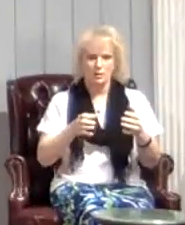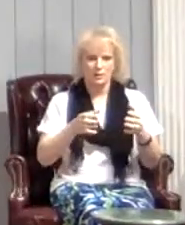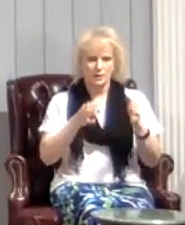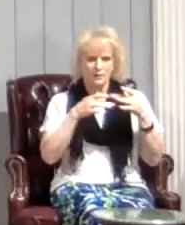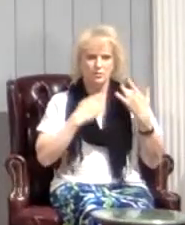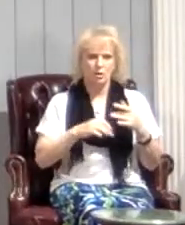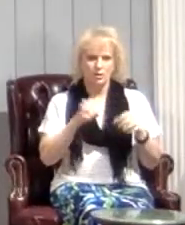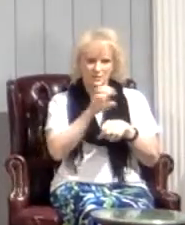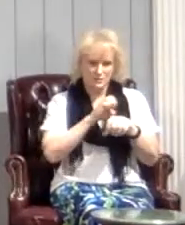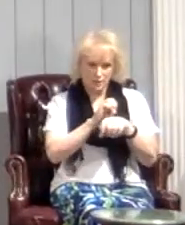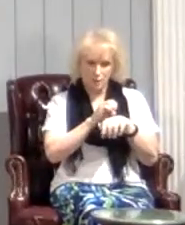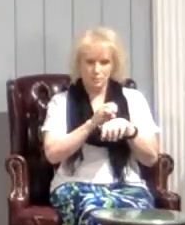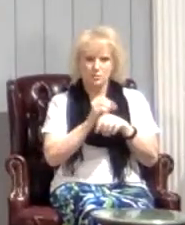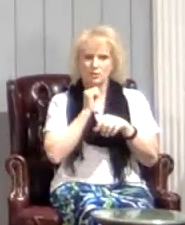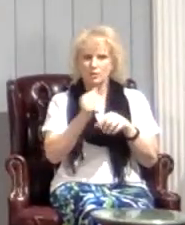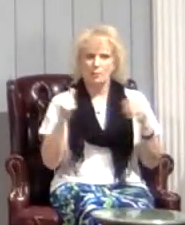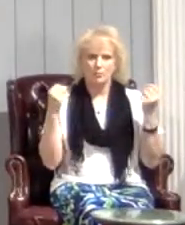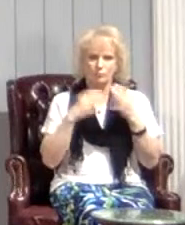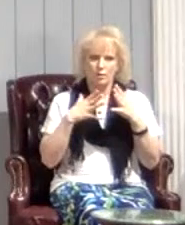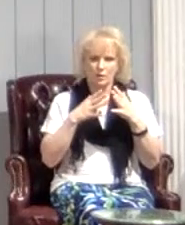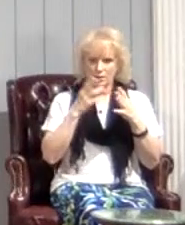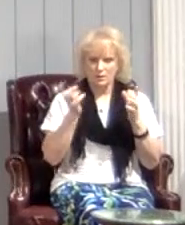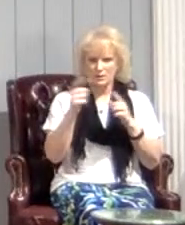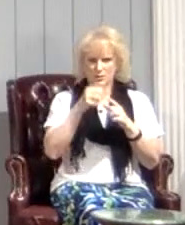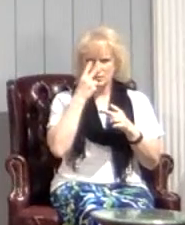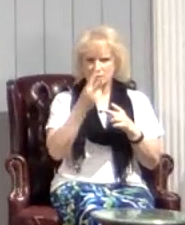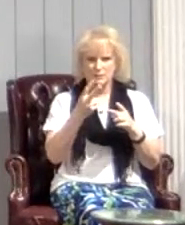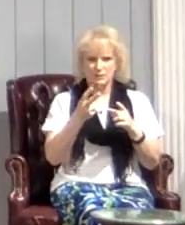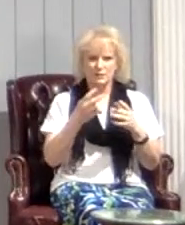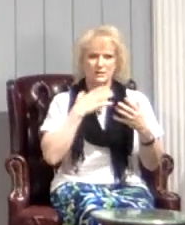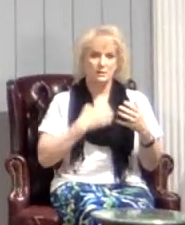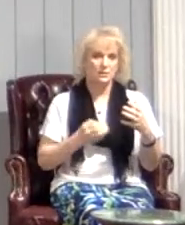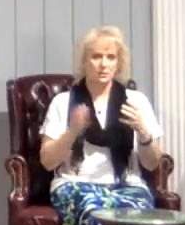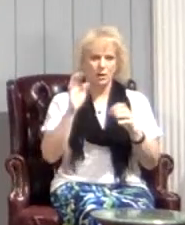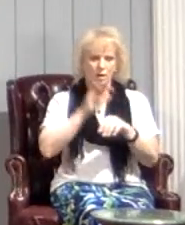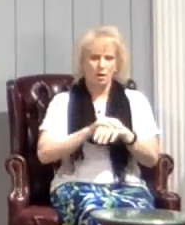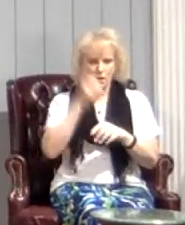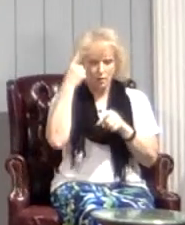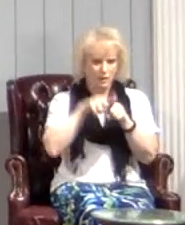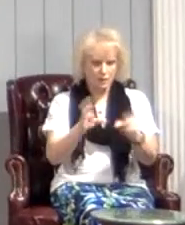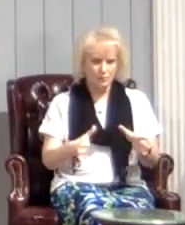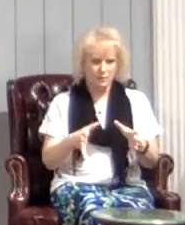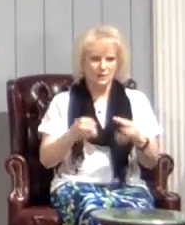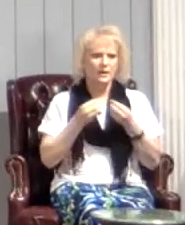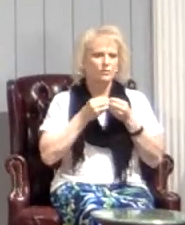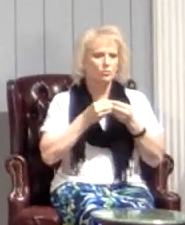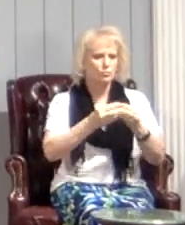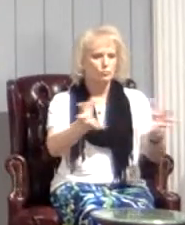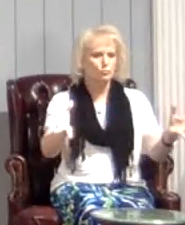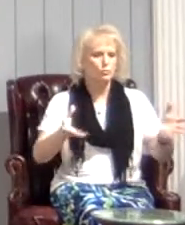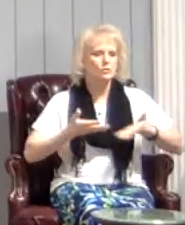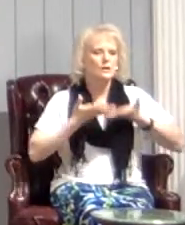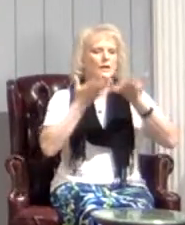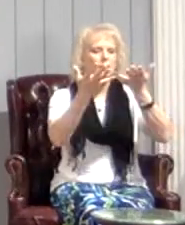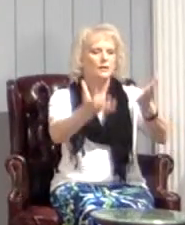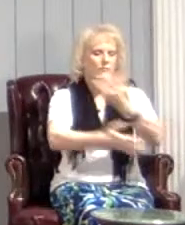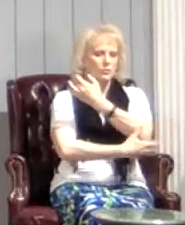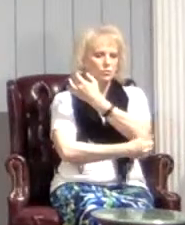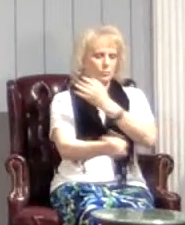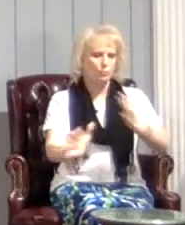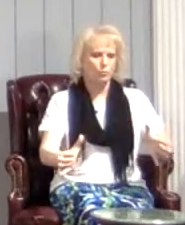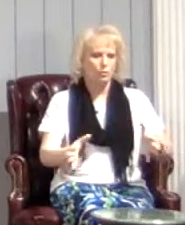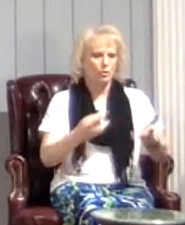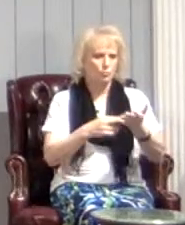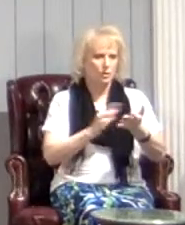not be afraid until he see his desire upon his enemies. He hath dispersed. He hath given to the poor. His righteousness endureth forever.